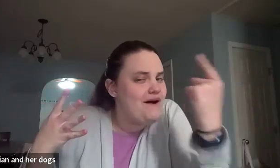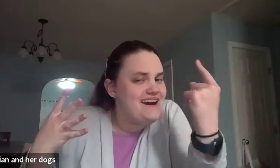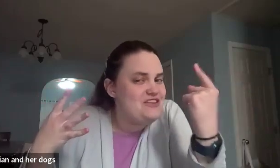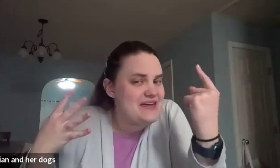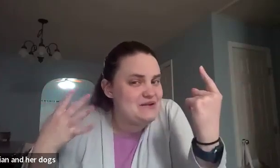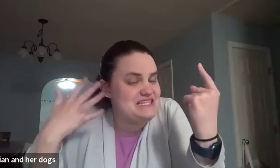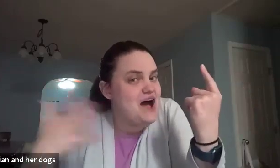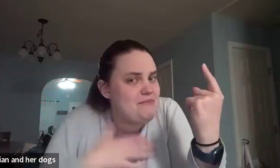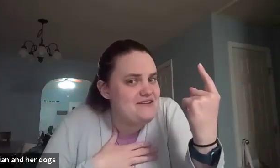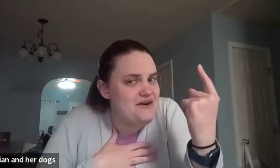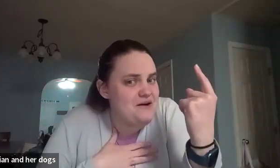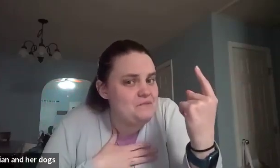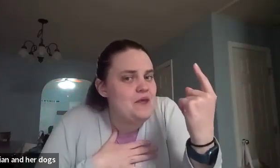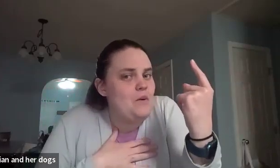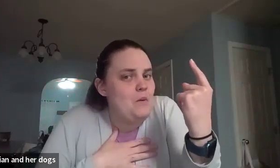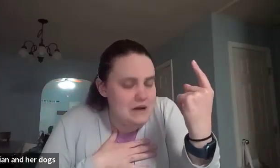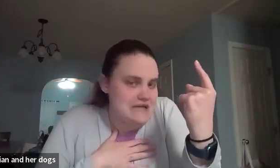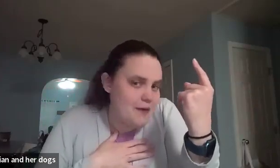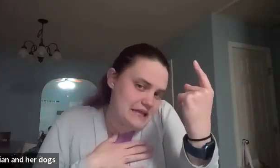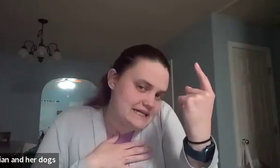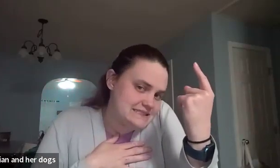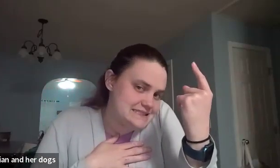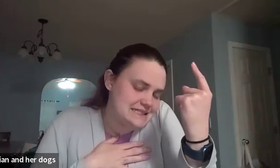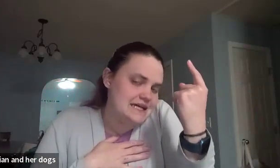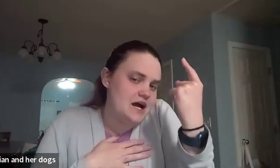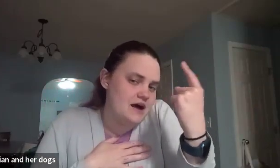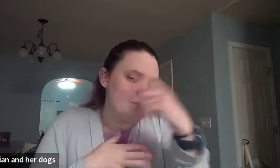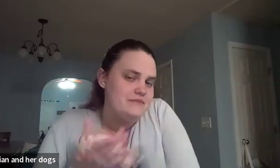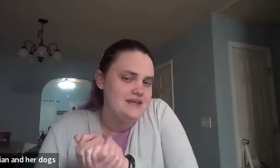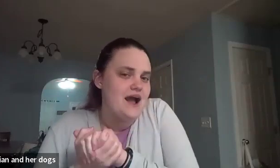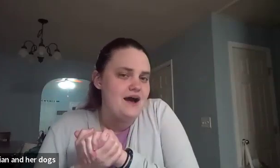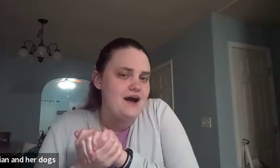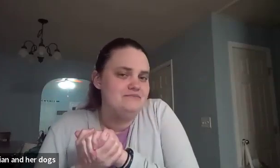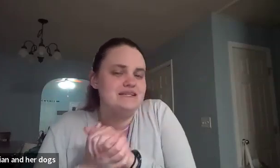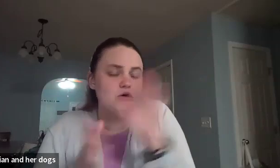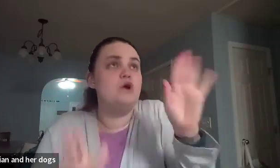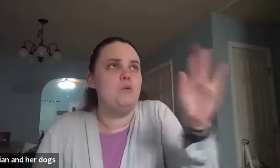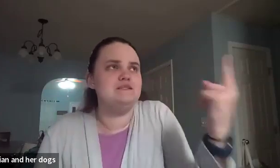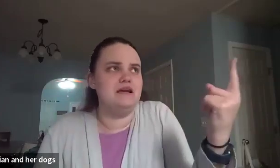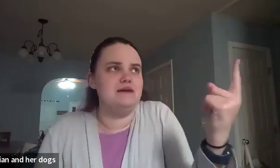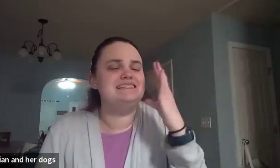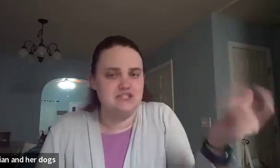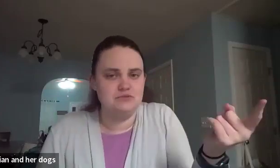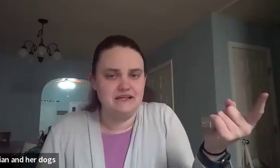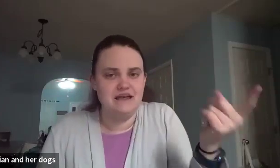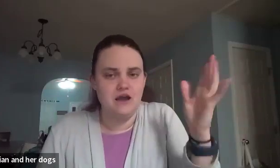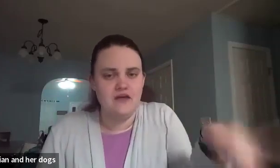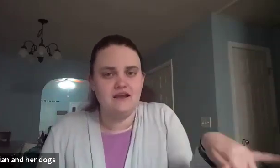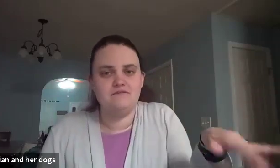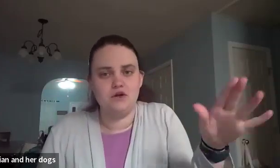one other that it was not my fault, was not planned. Yeah, or no, was planned. My sister planned. I got that cat for